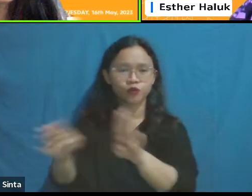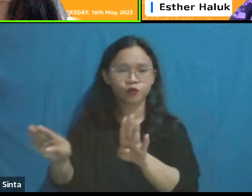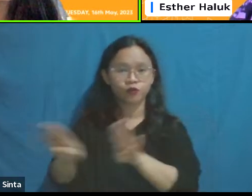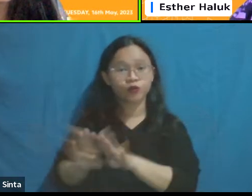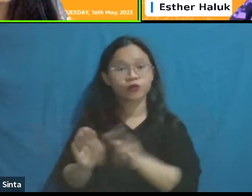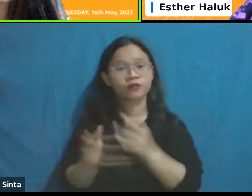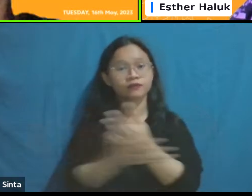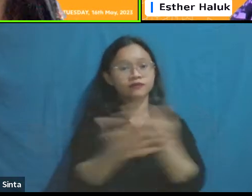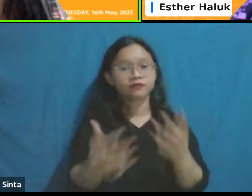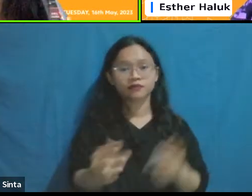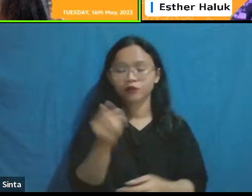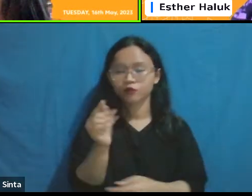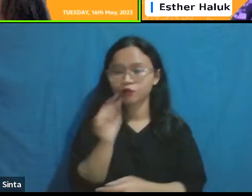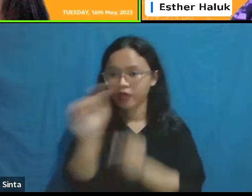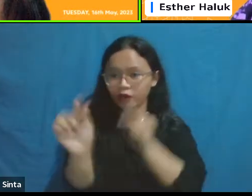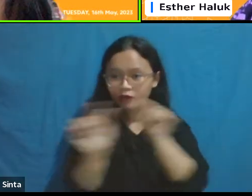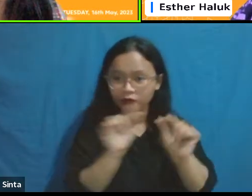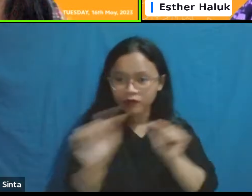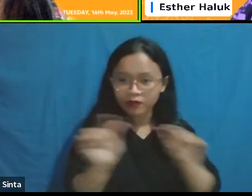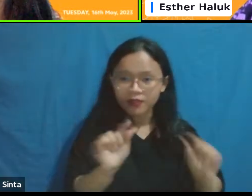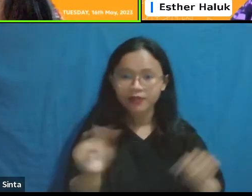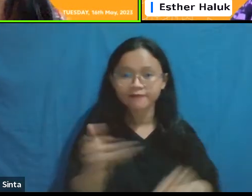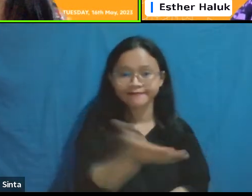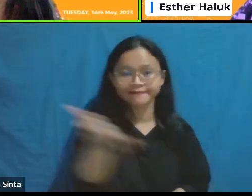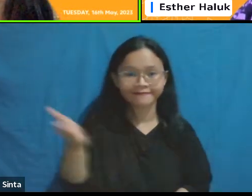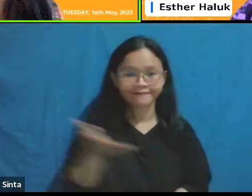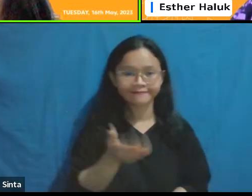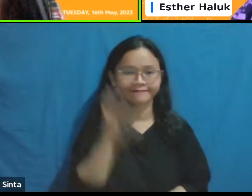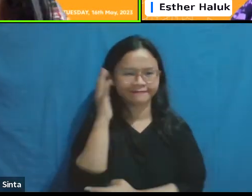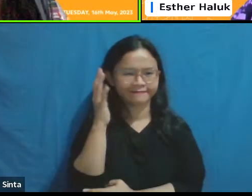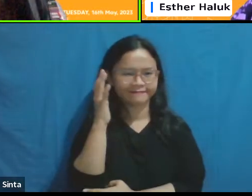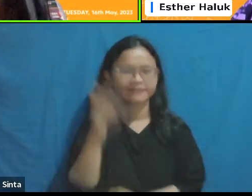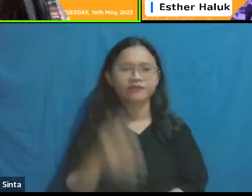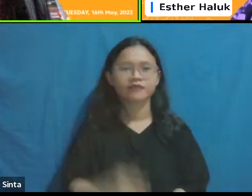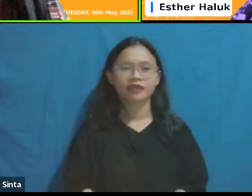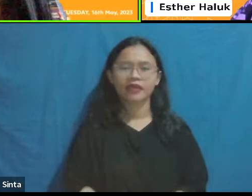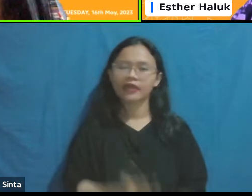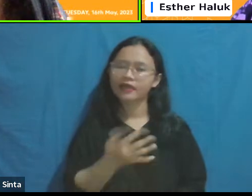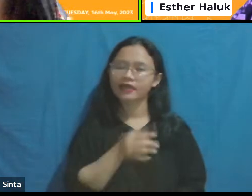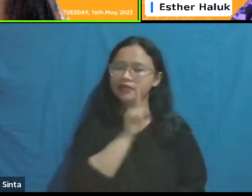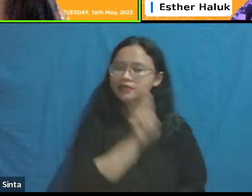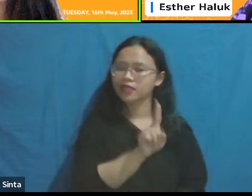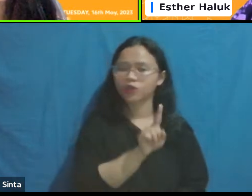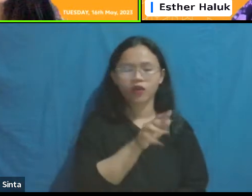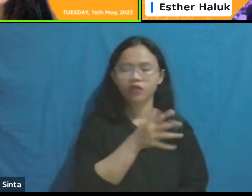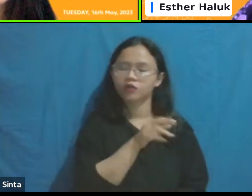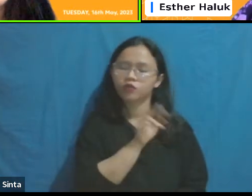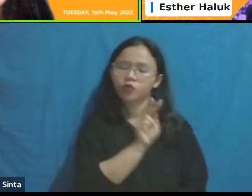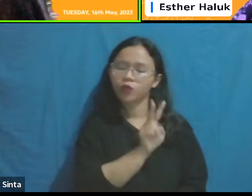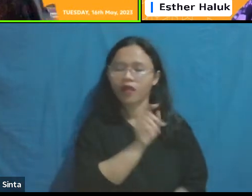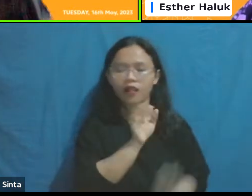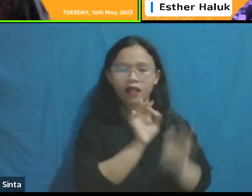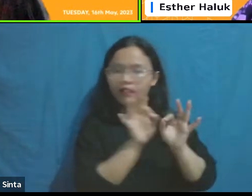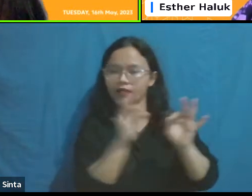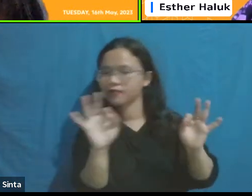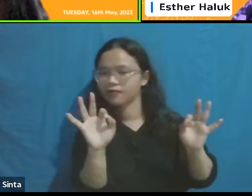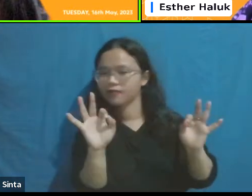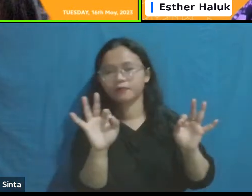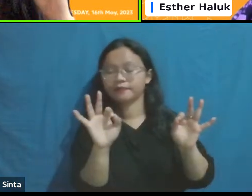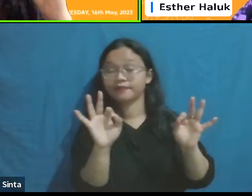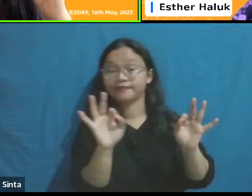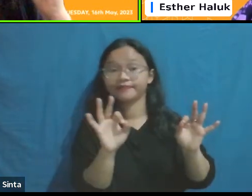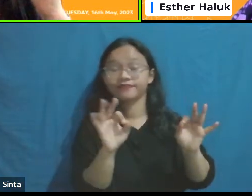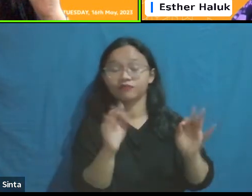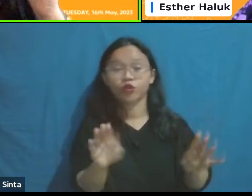from Ian or Mas Unggul. Which one? Mas Unggul first or Ian first